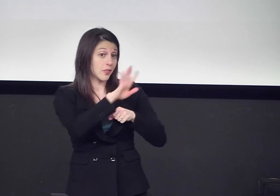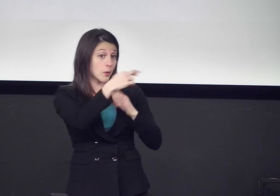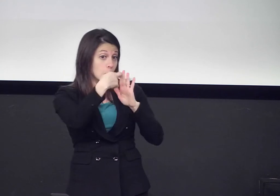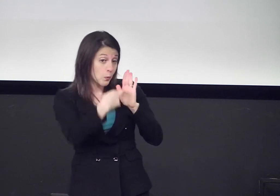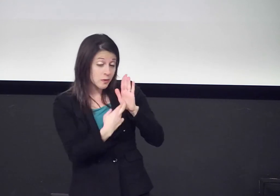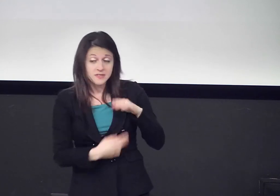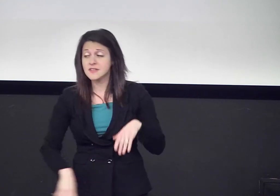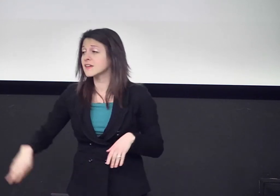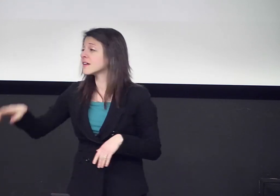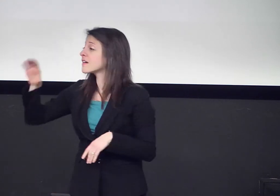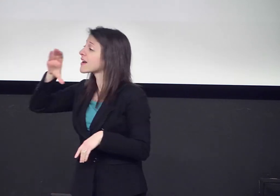able to